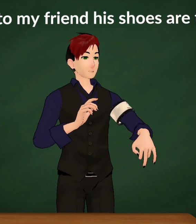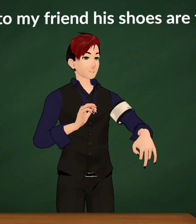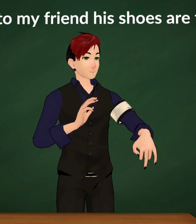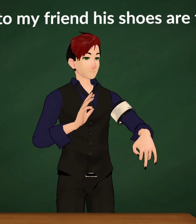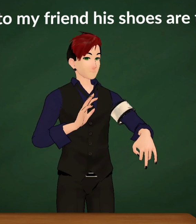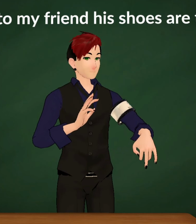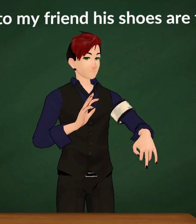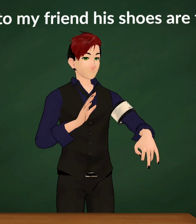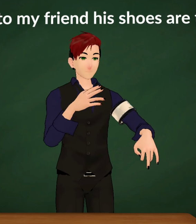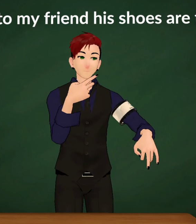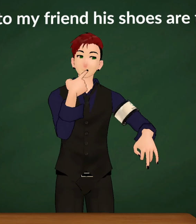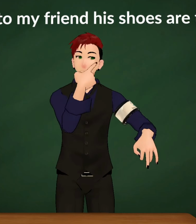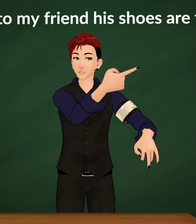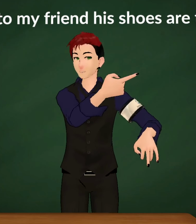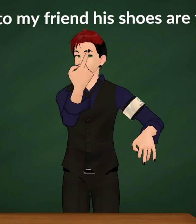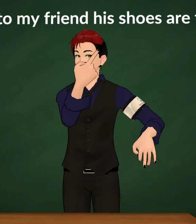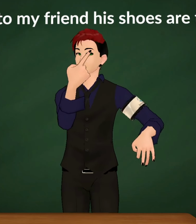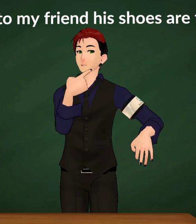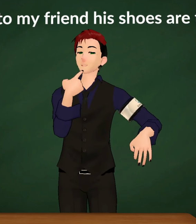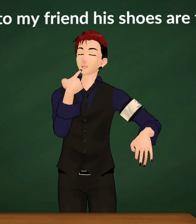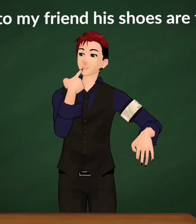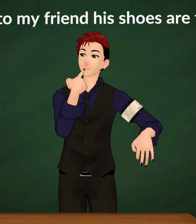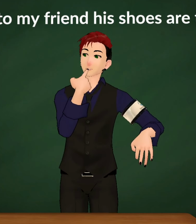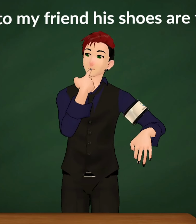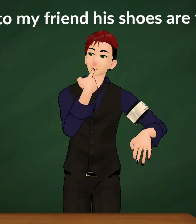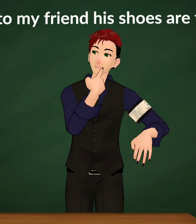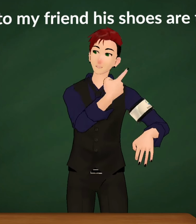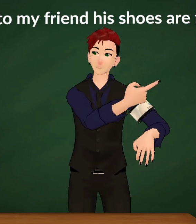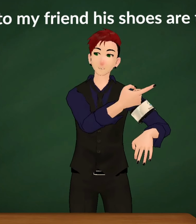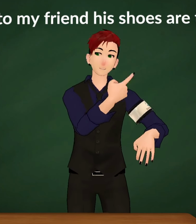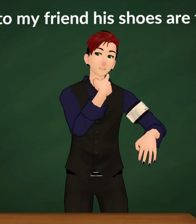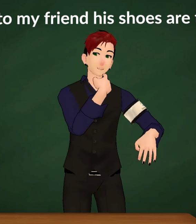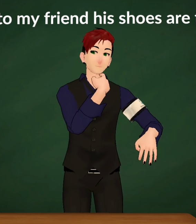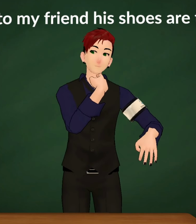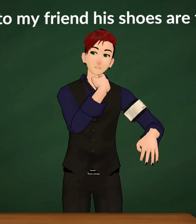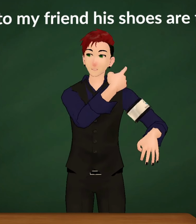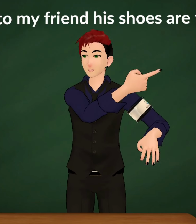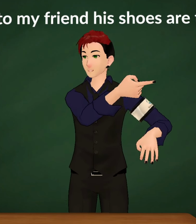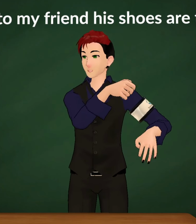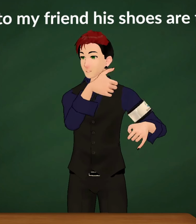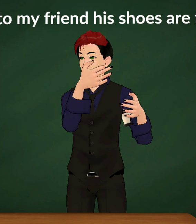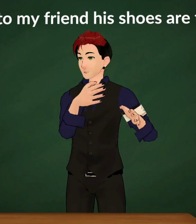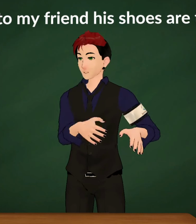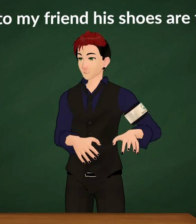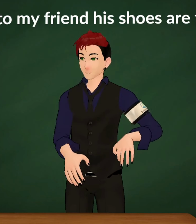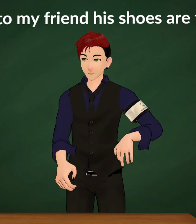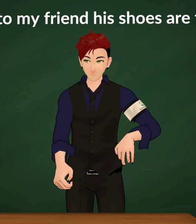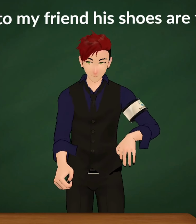fancy. I said something. I actually physically said something, told it to another person.